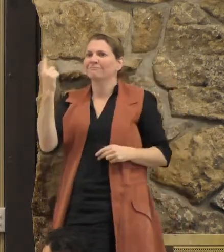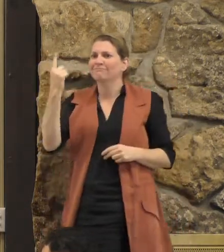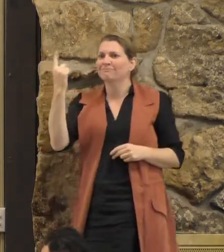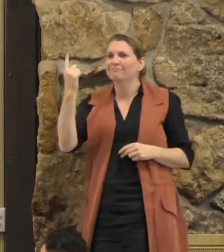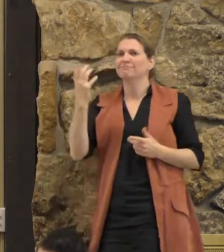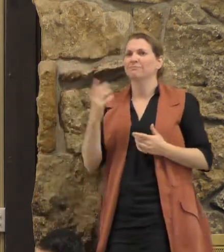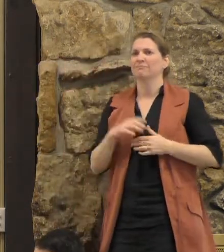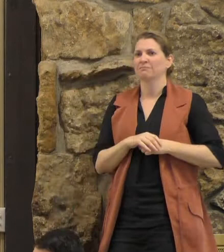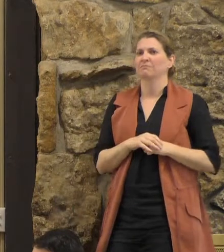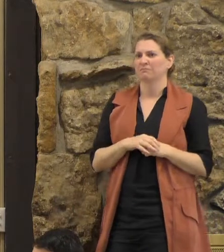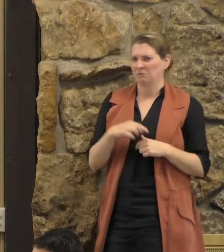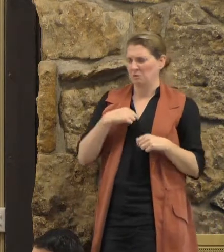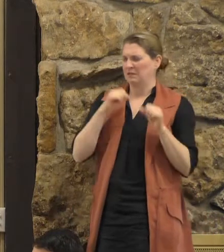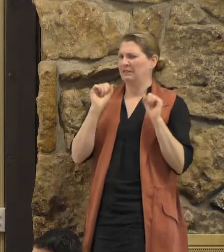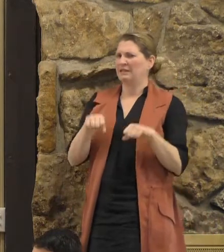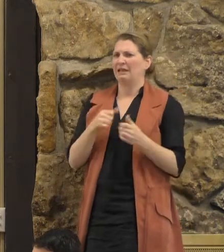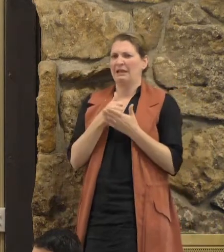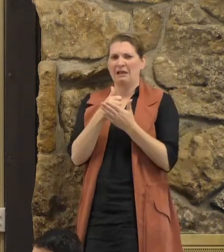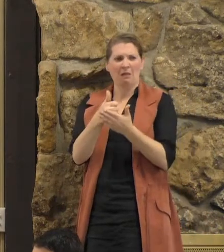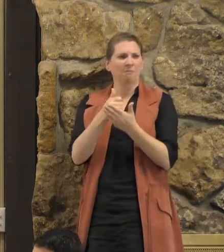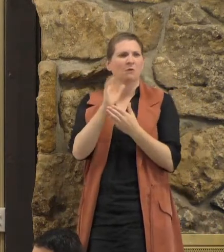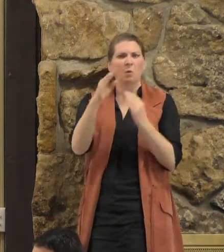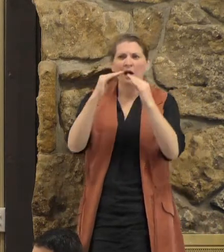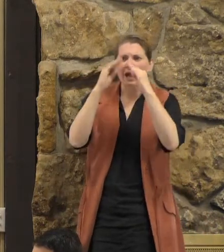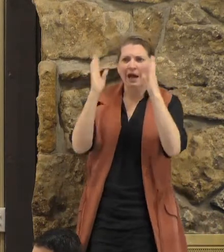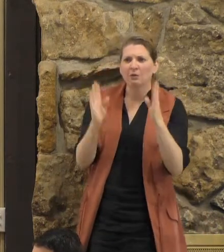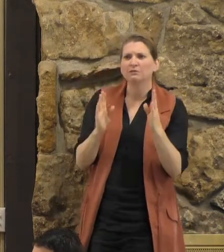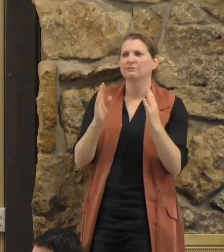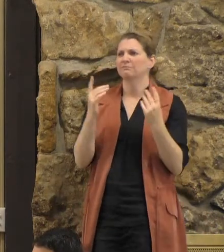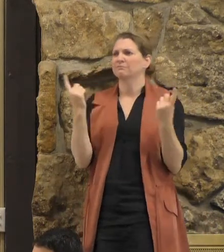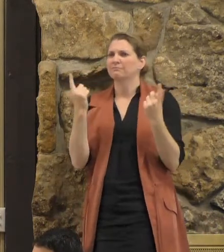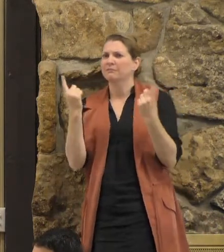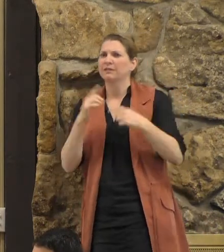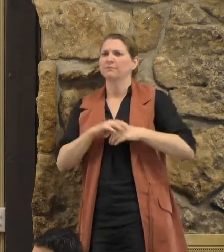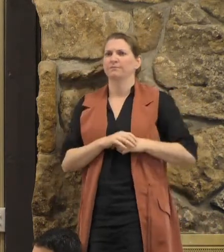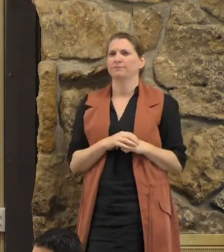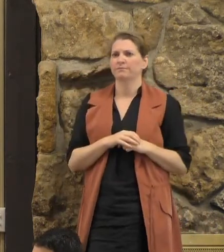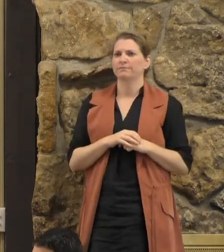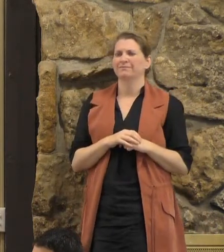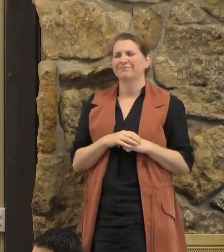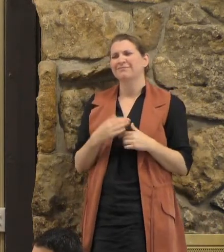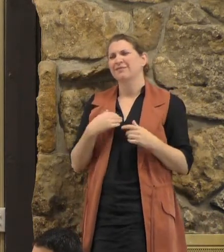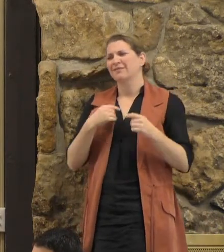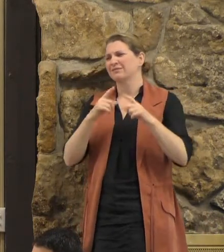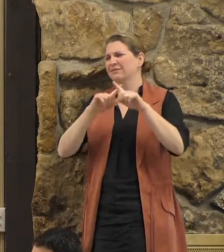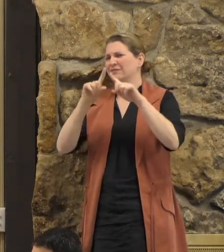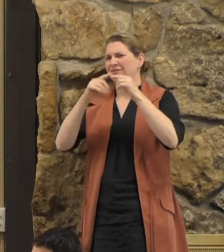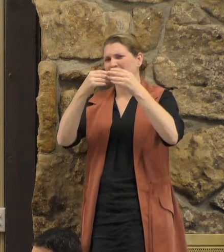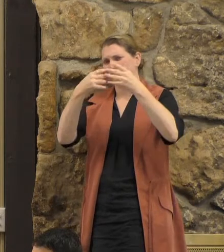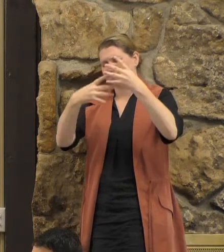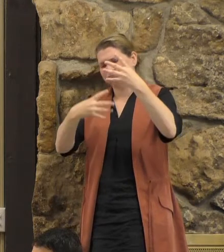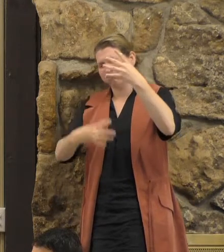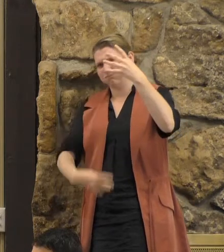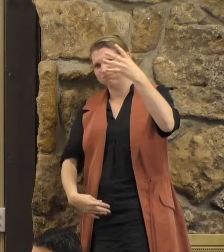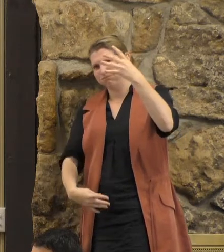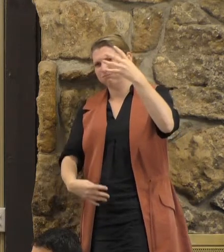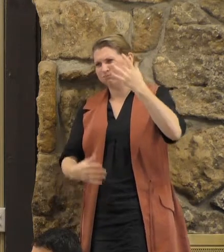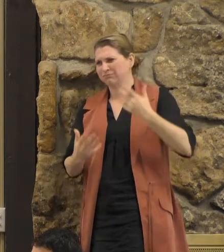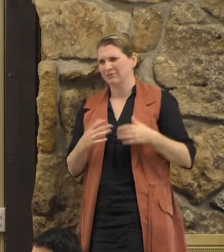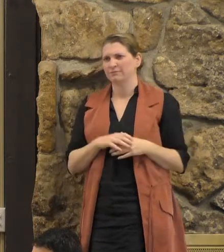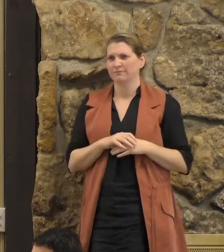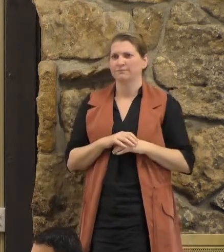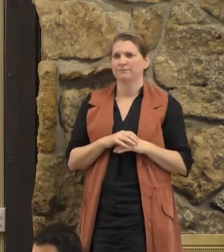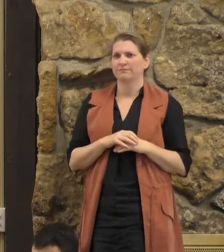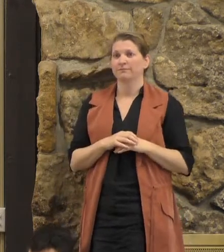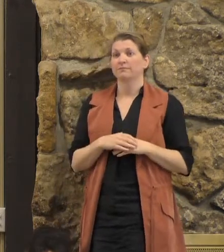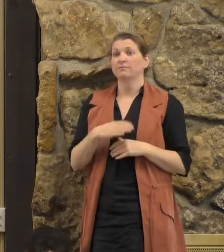stamps. We have a very knowledgeable group of individuals that work on the team. And my coworker, Kayla